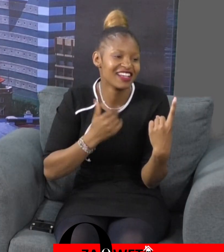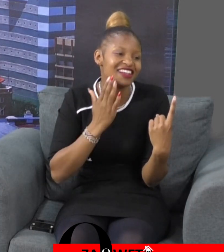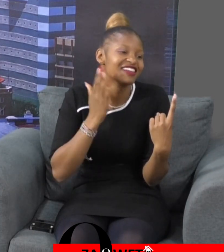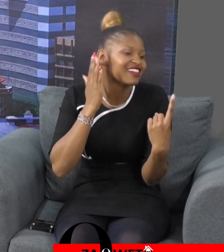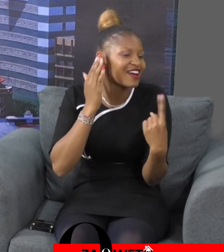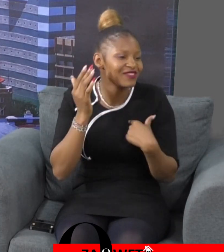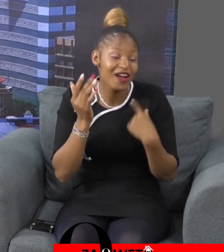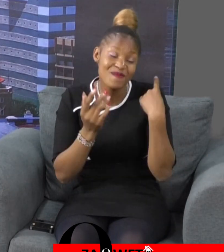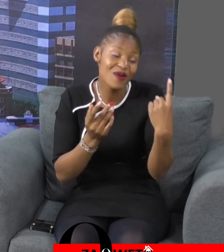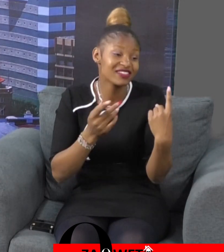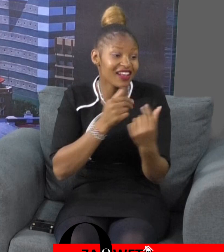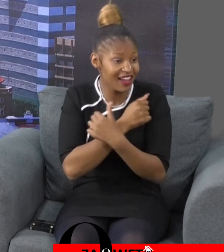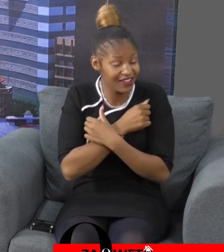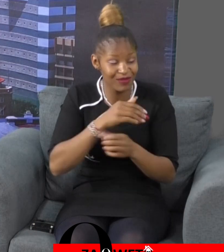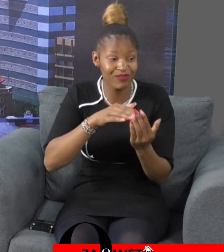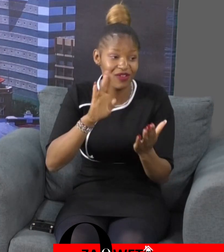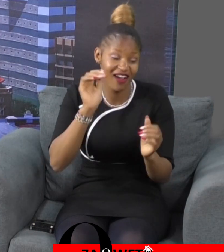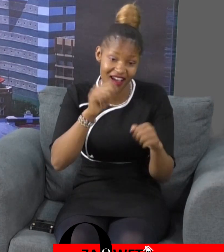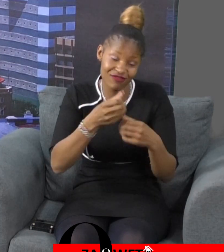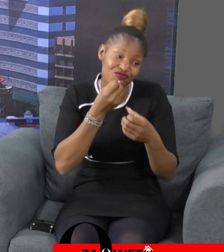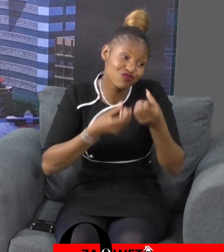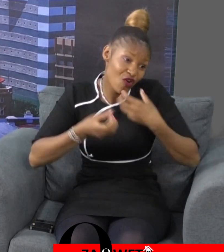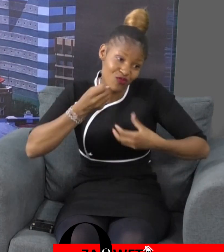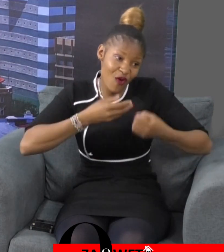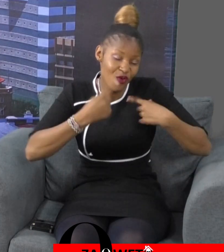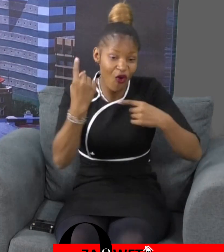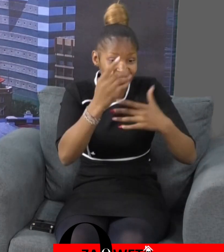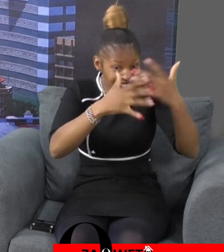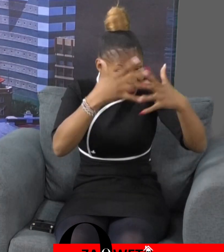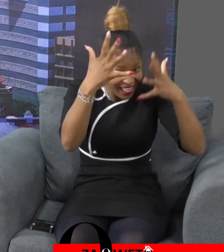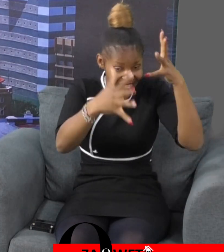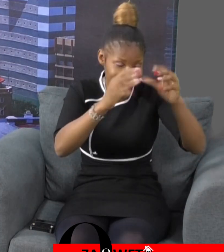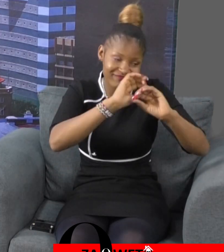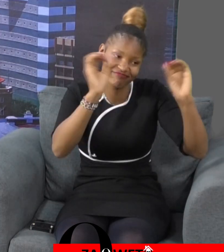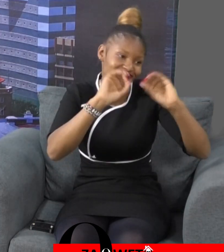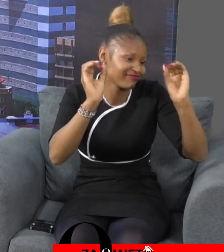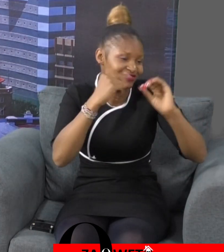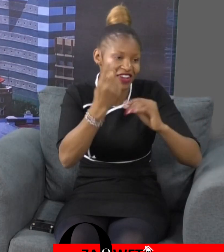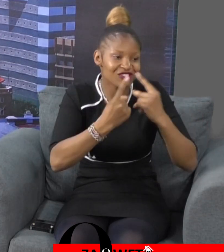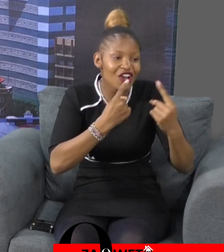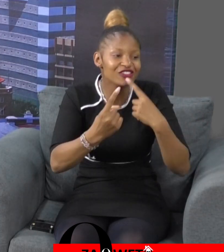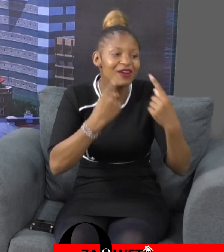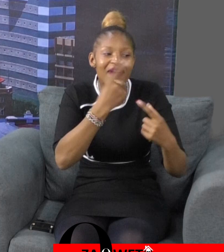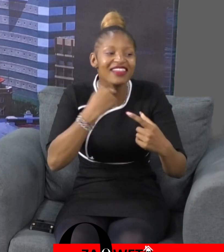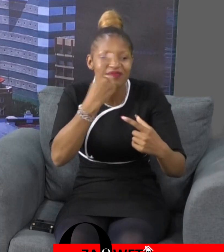Because my parents loves me because I'm the only deaf girl in our family. So I think they will inform me.